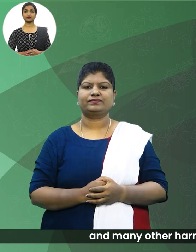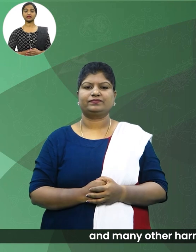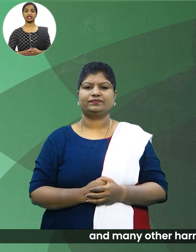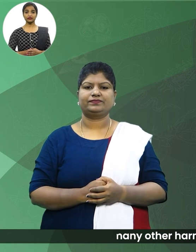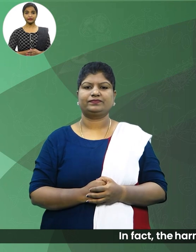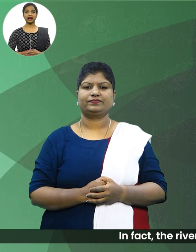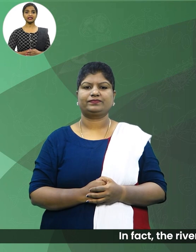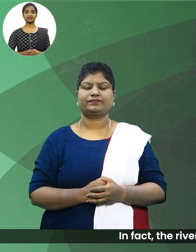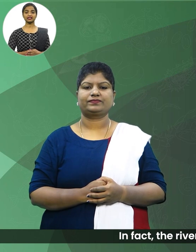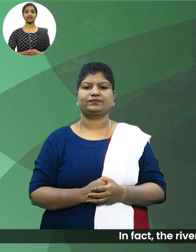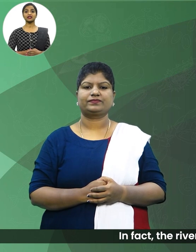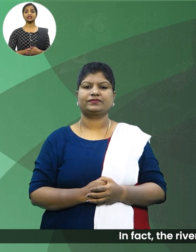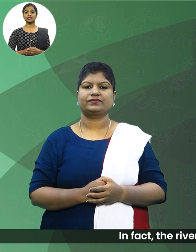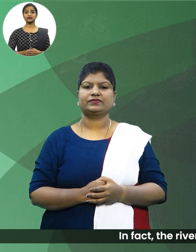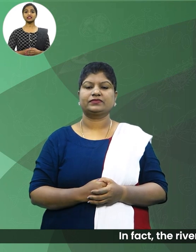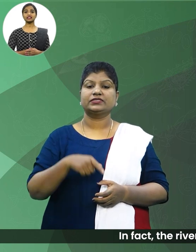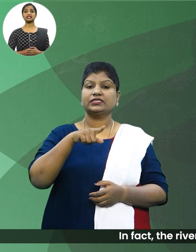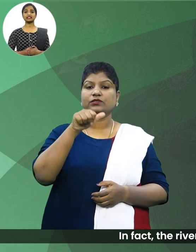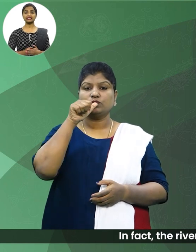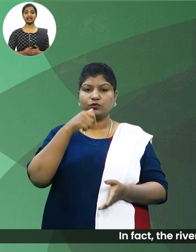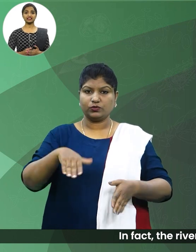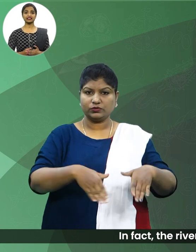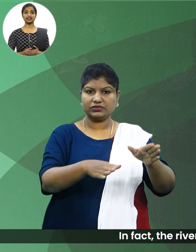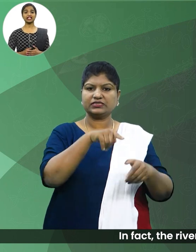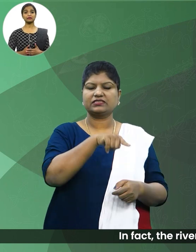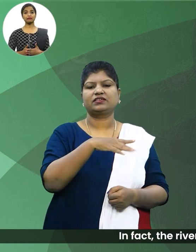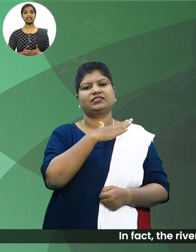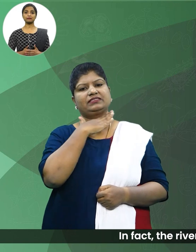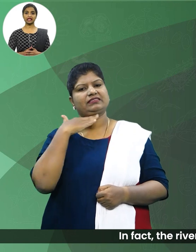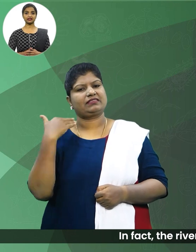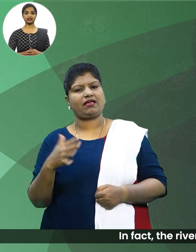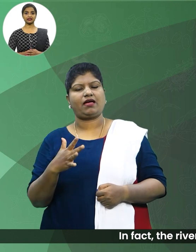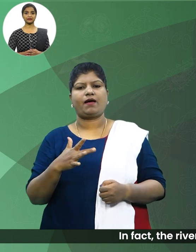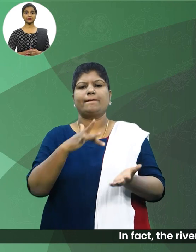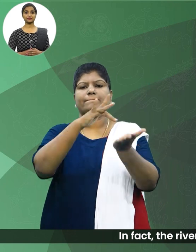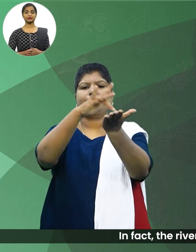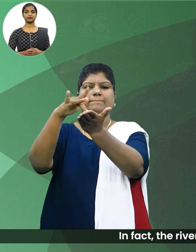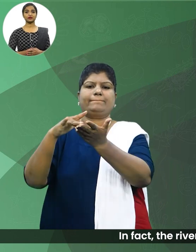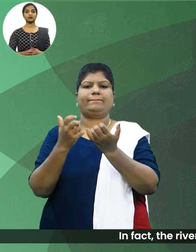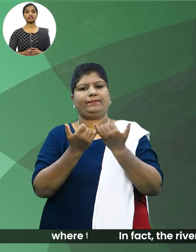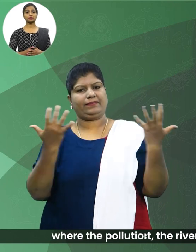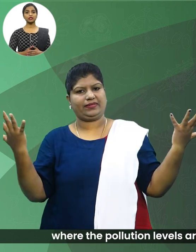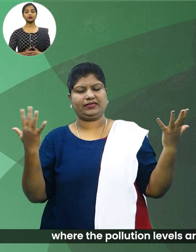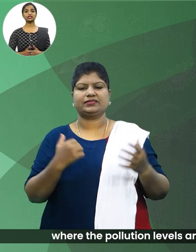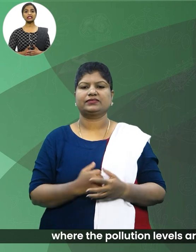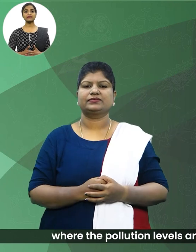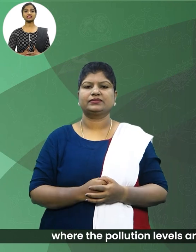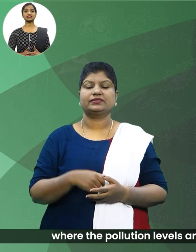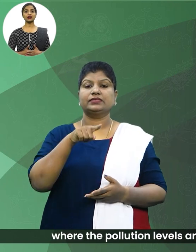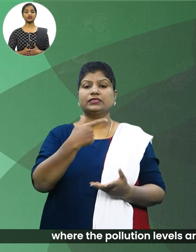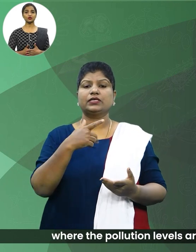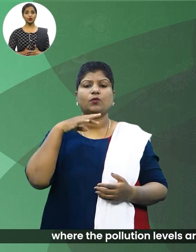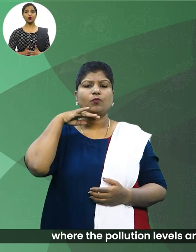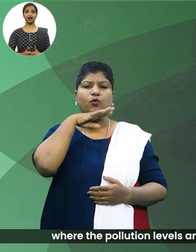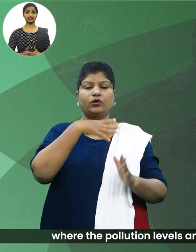In fact, the river is dead at many places where the pollution levels